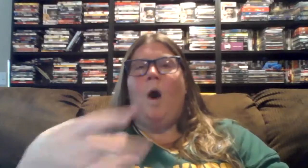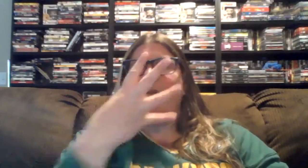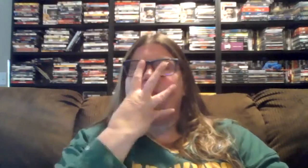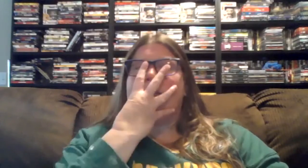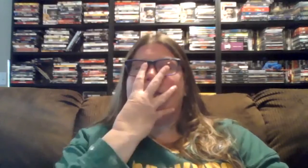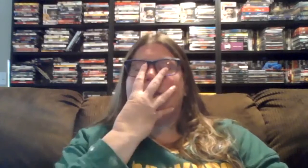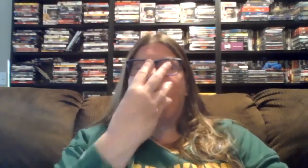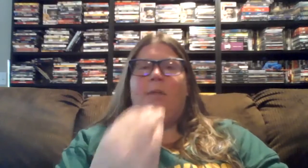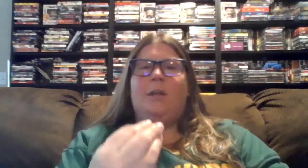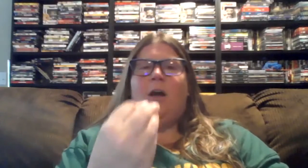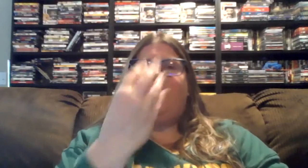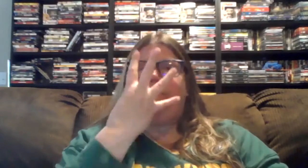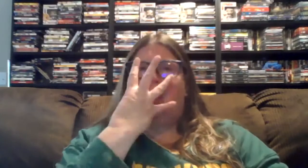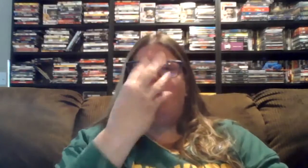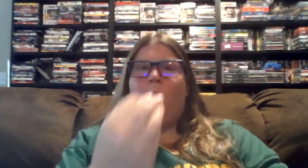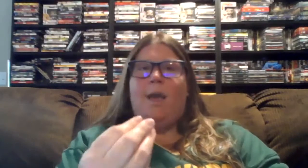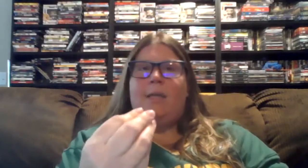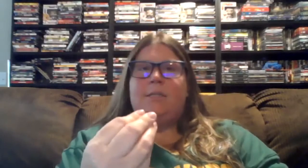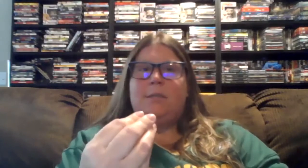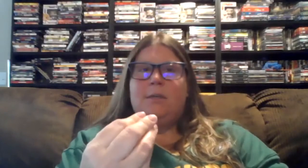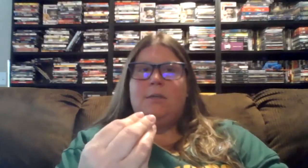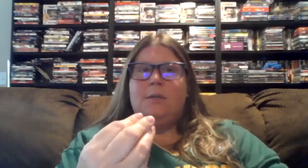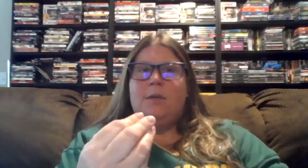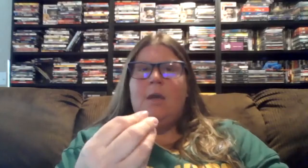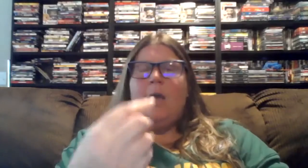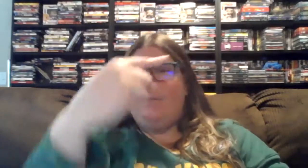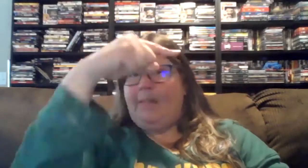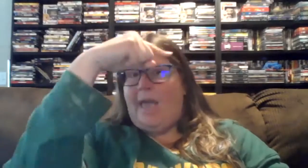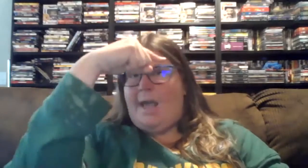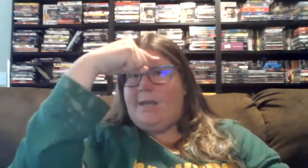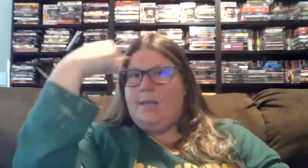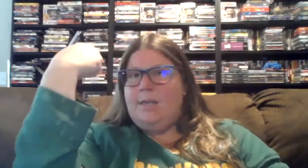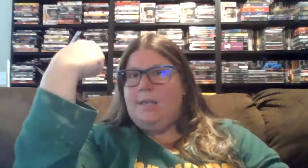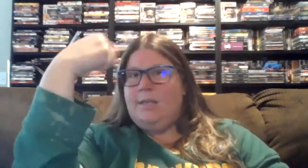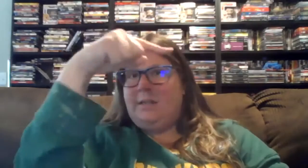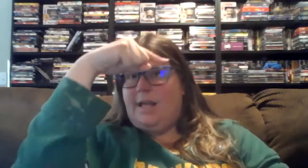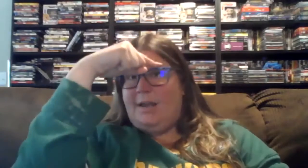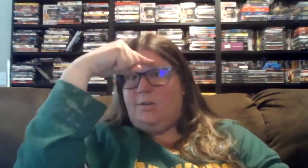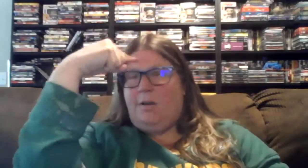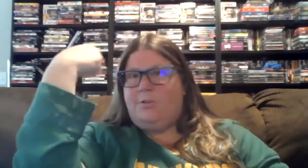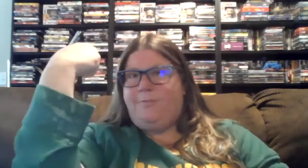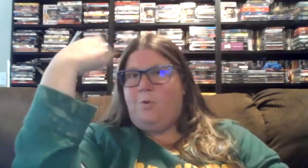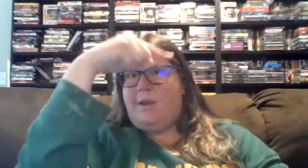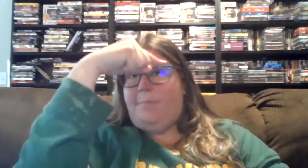White is pulling it off your face. White. And black is a line across your forehead.